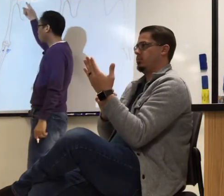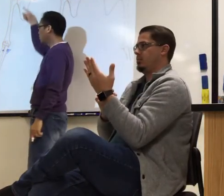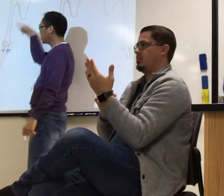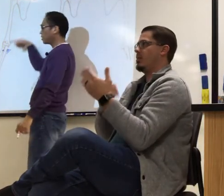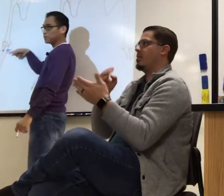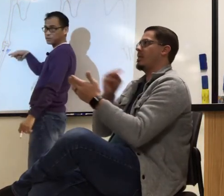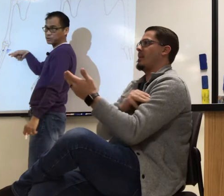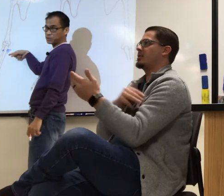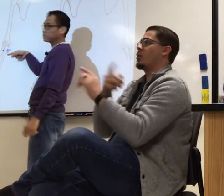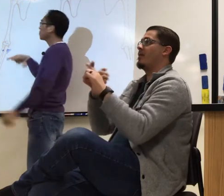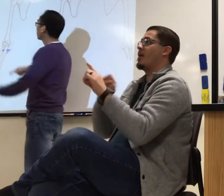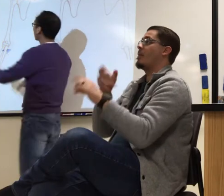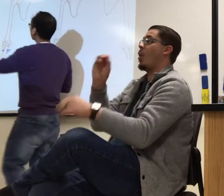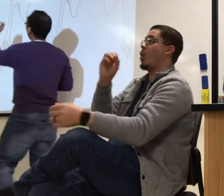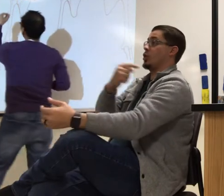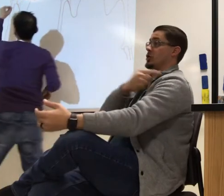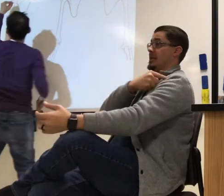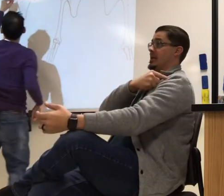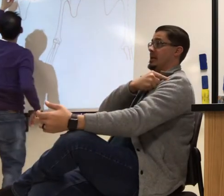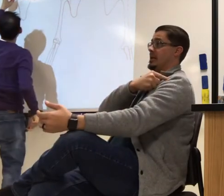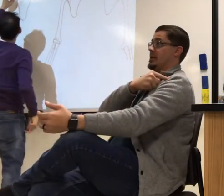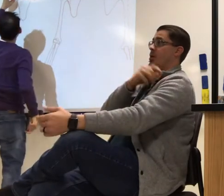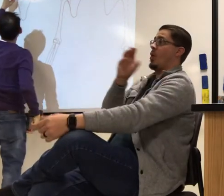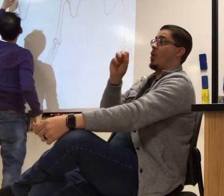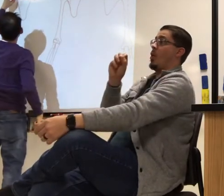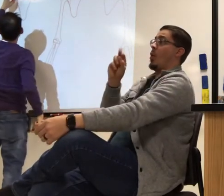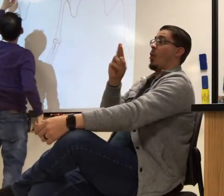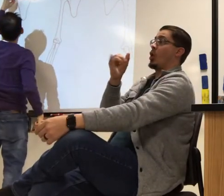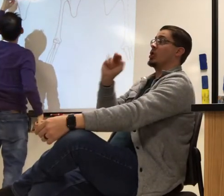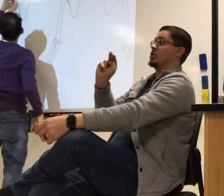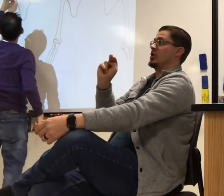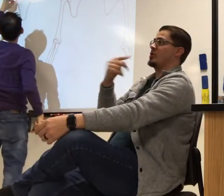going from the origin to the insertion. So I'm gonna draw one head.